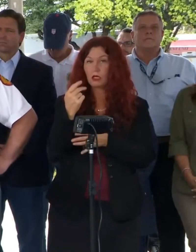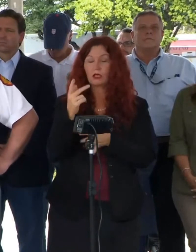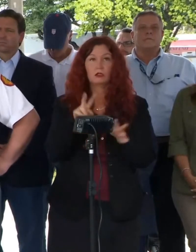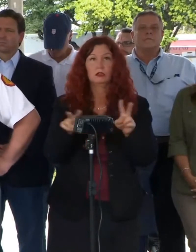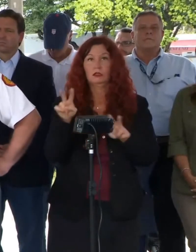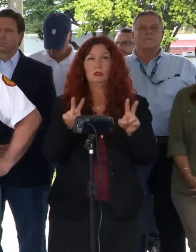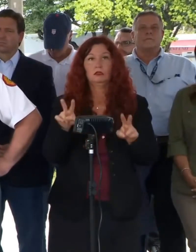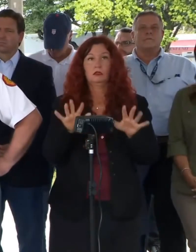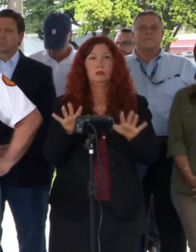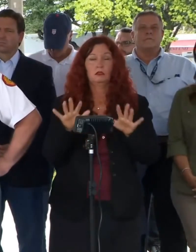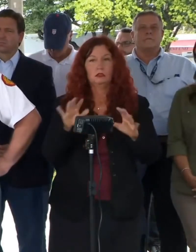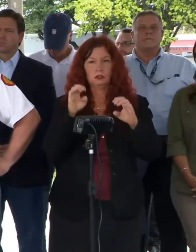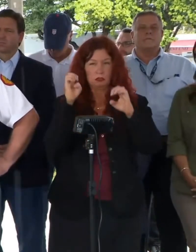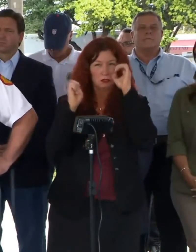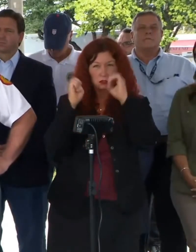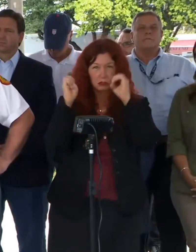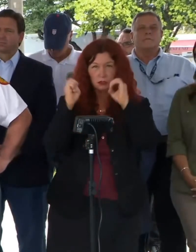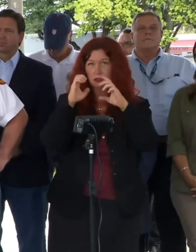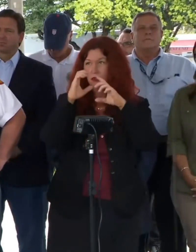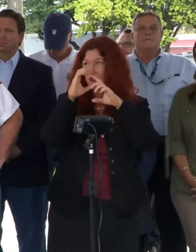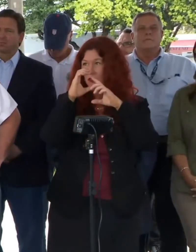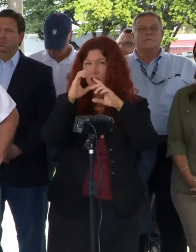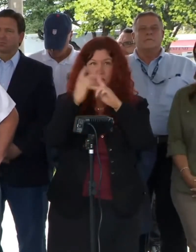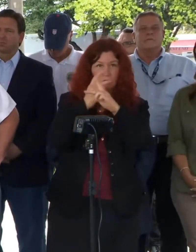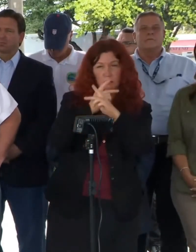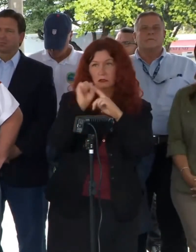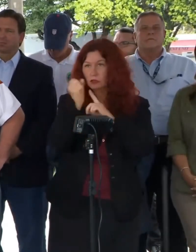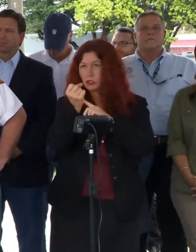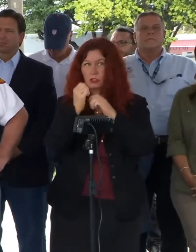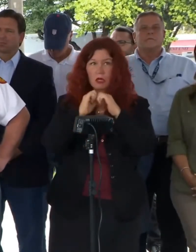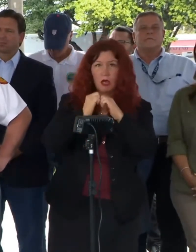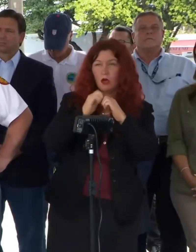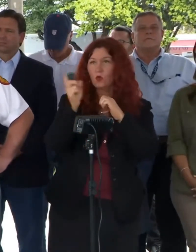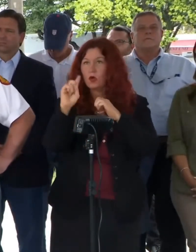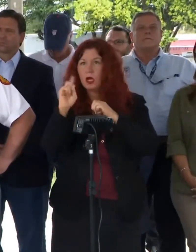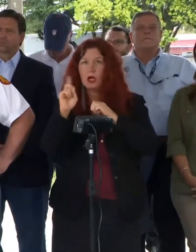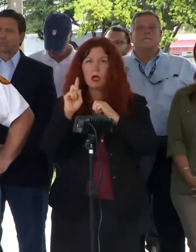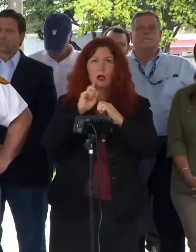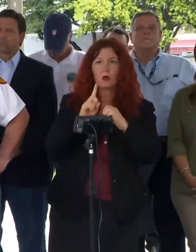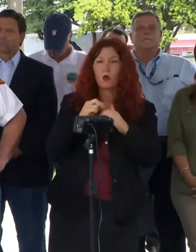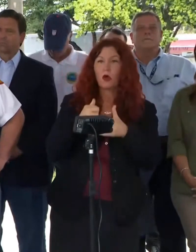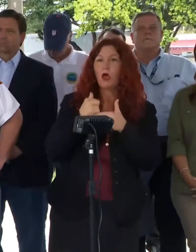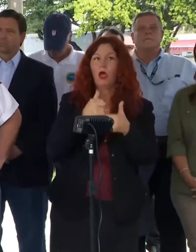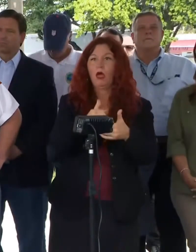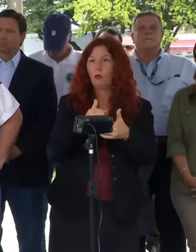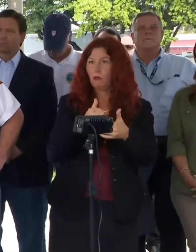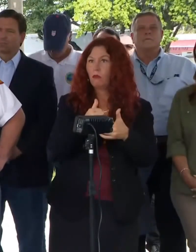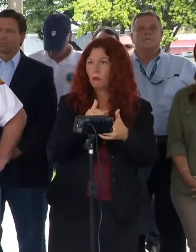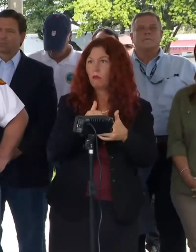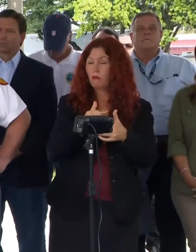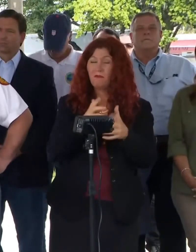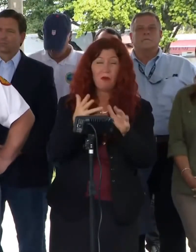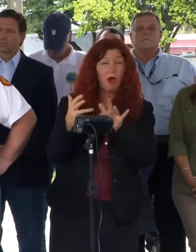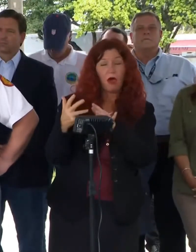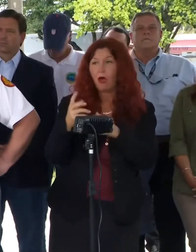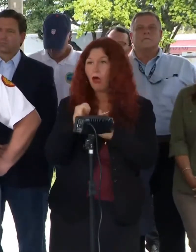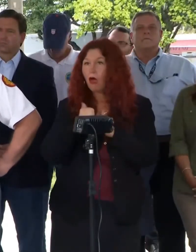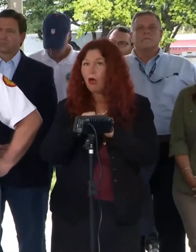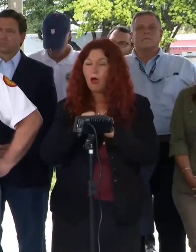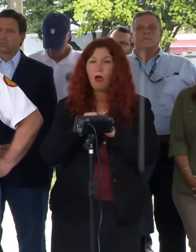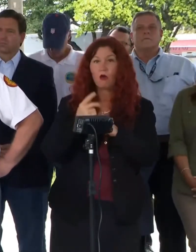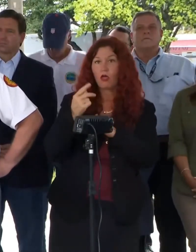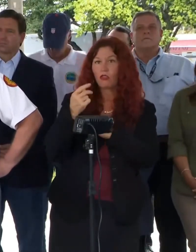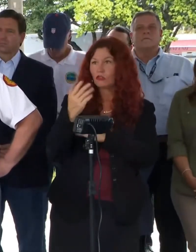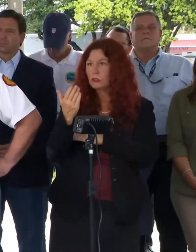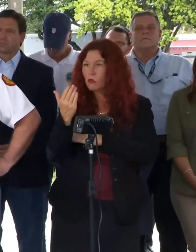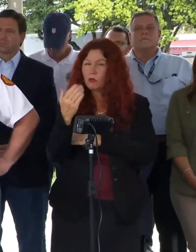based on what we evaluated and what we saw in regards to highest probability. And as we've been mentioning time and time again with our searches, those are the key